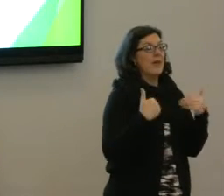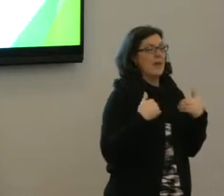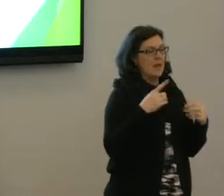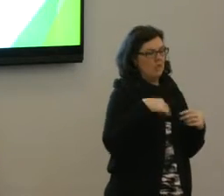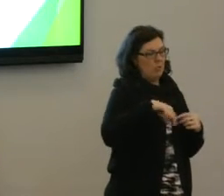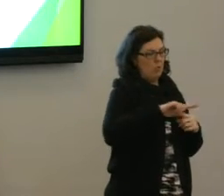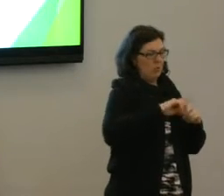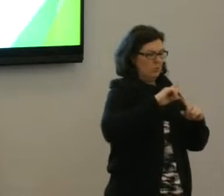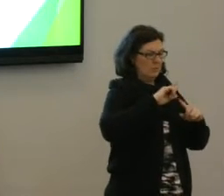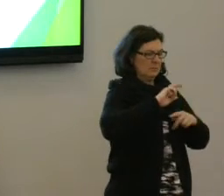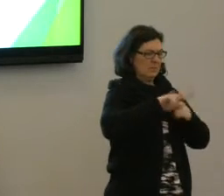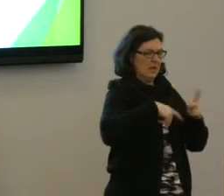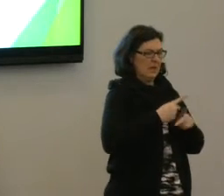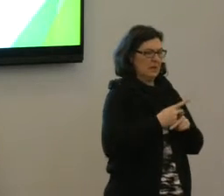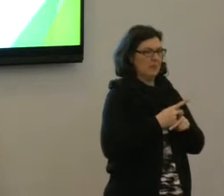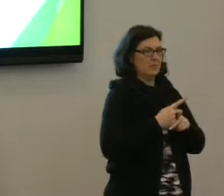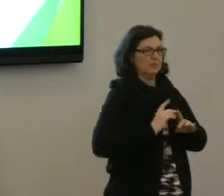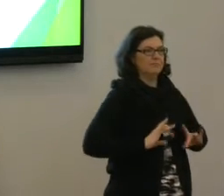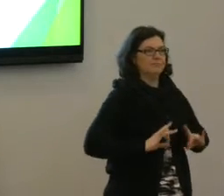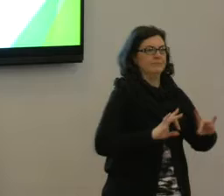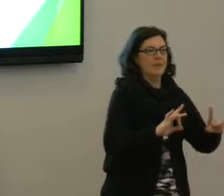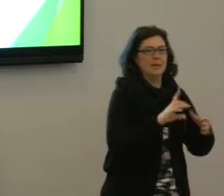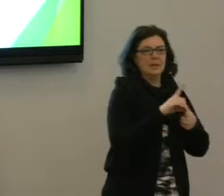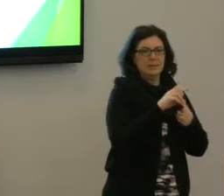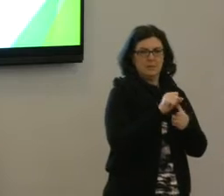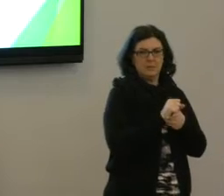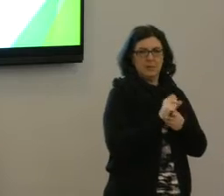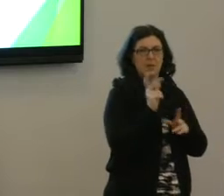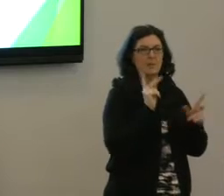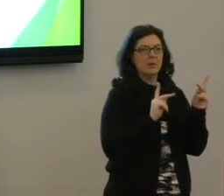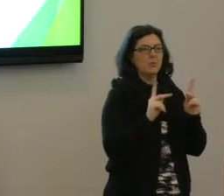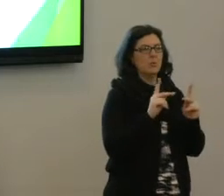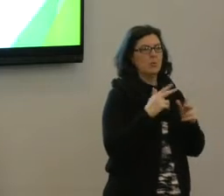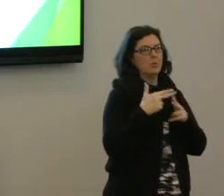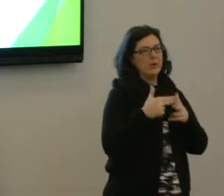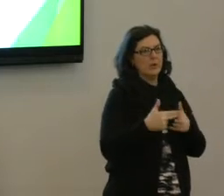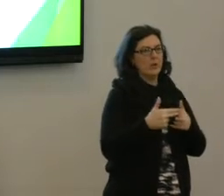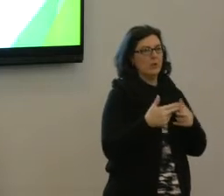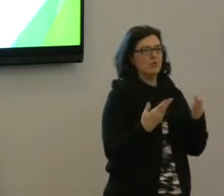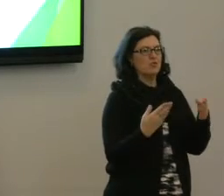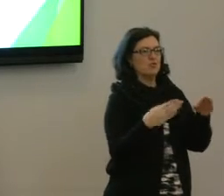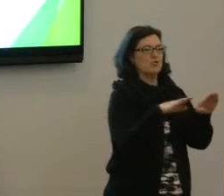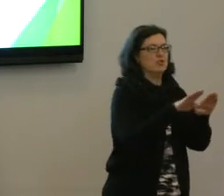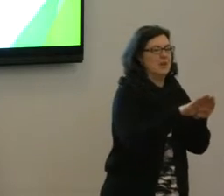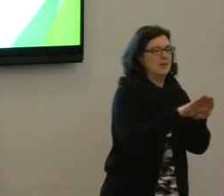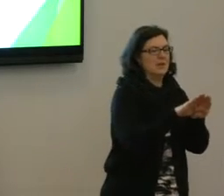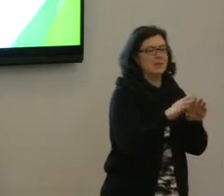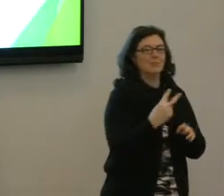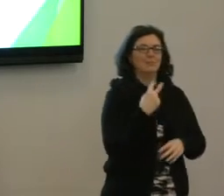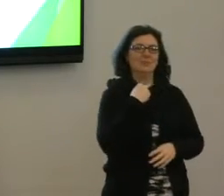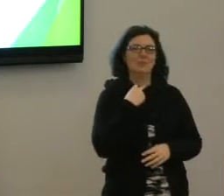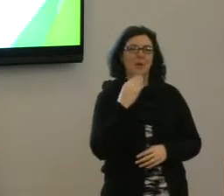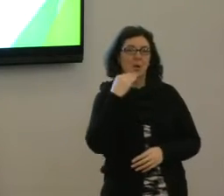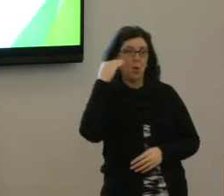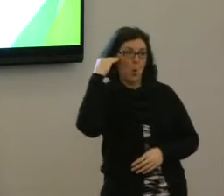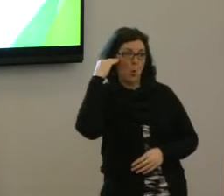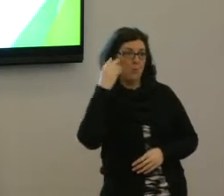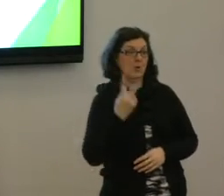acquired disabilities, people that we too often call shut-ins Are they shut in? Are they shut